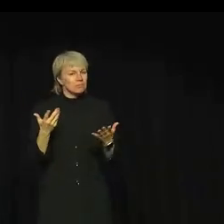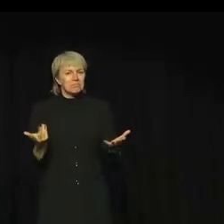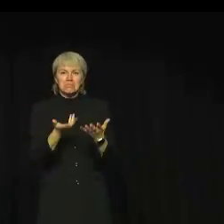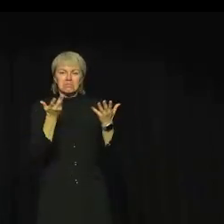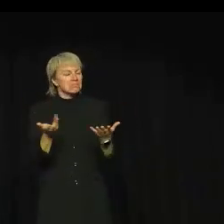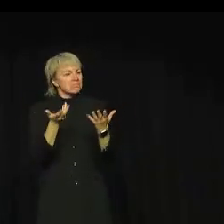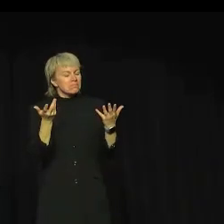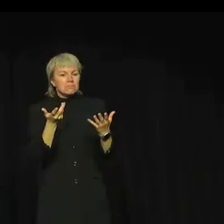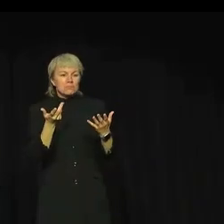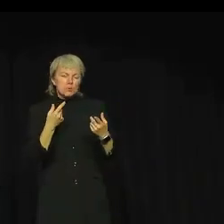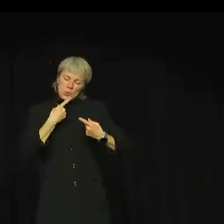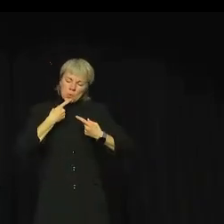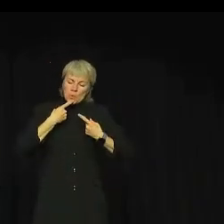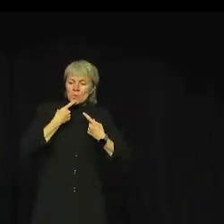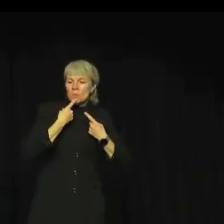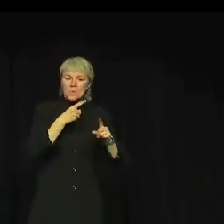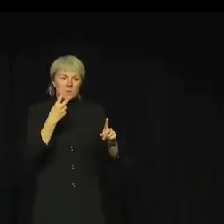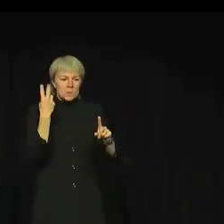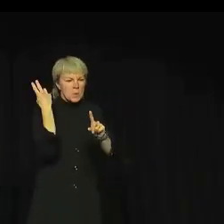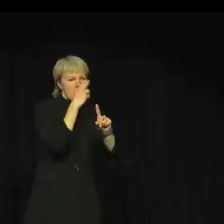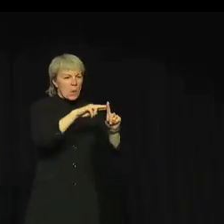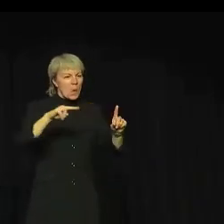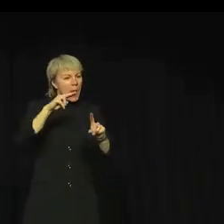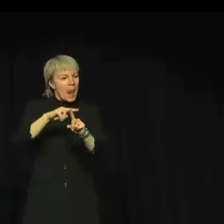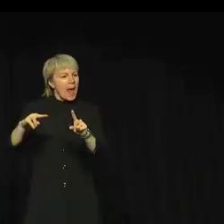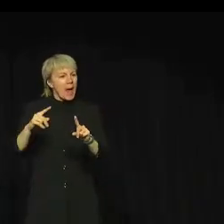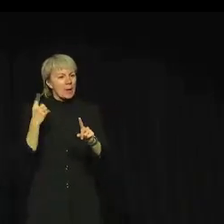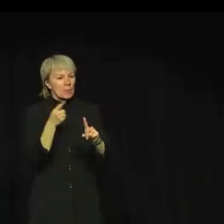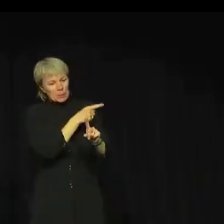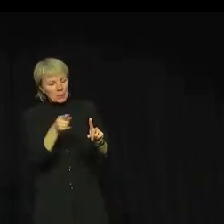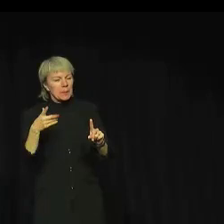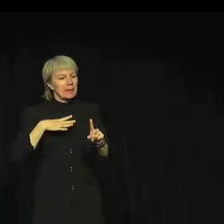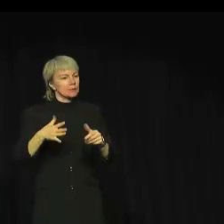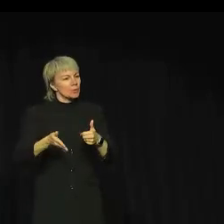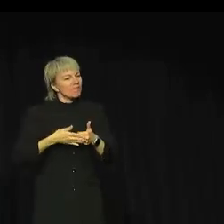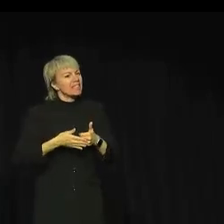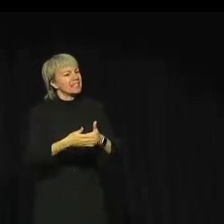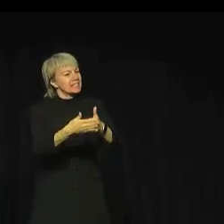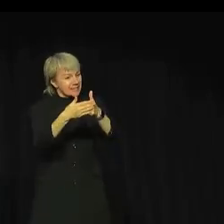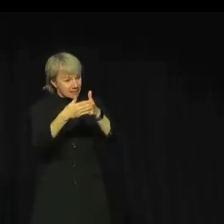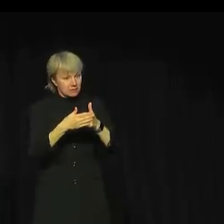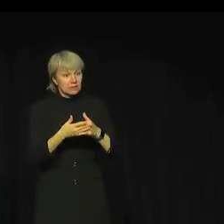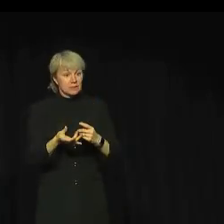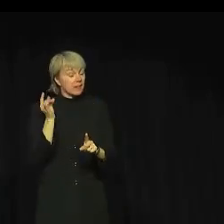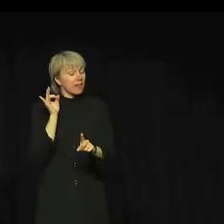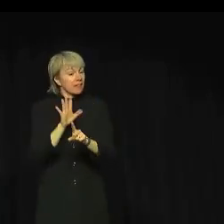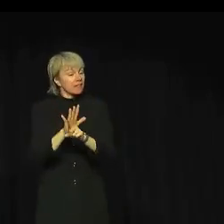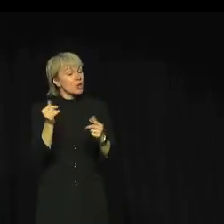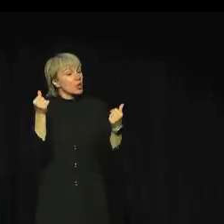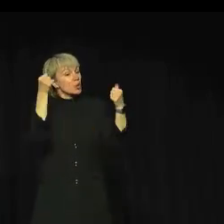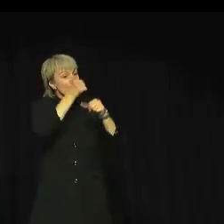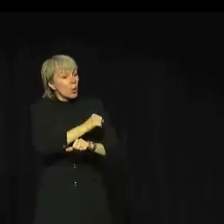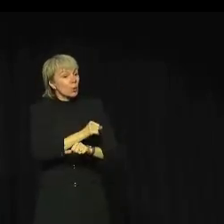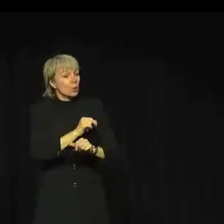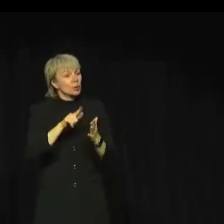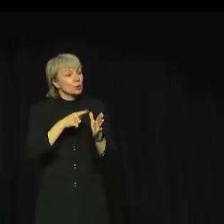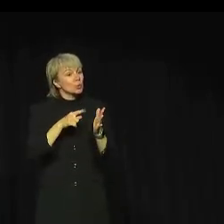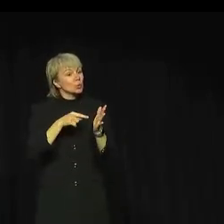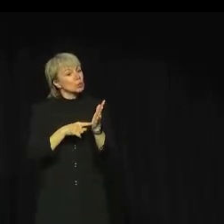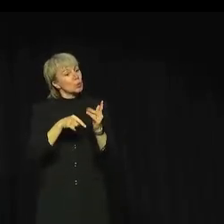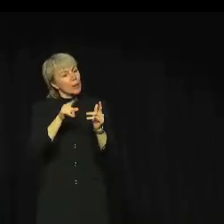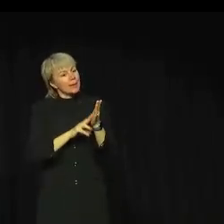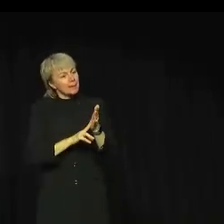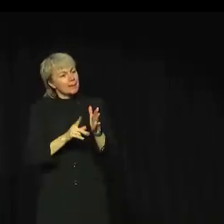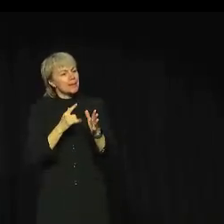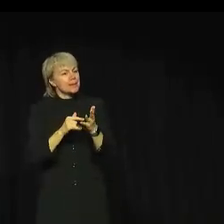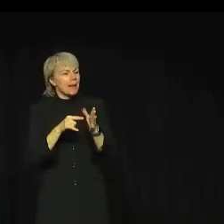in calling out people that need to be called out and setting things right. She is known as Julian Assange's